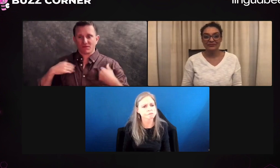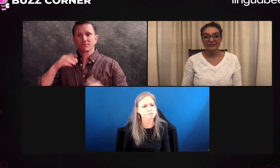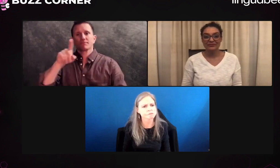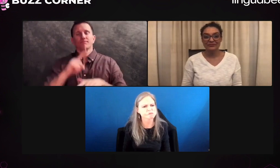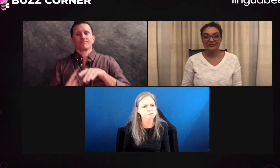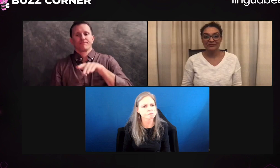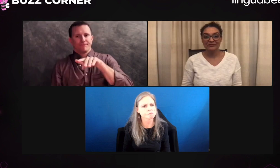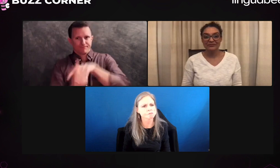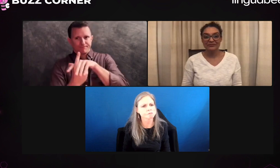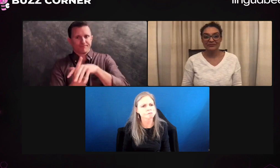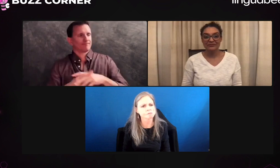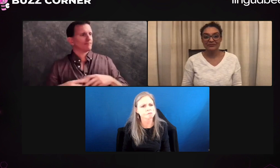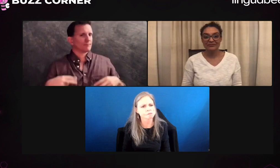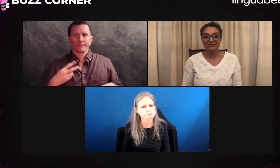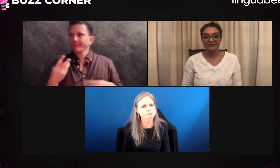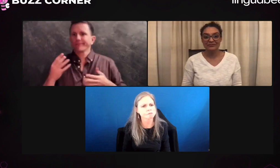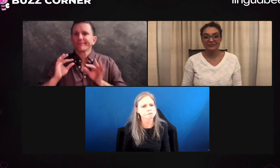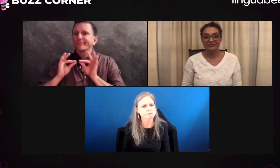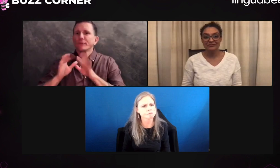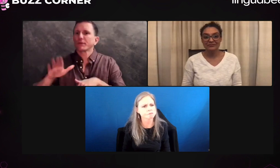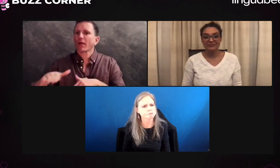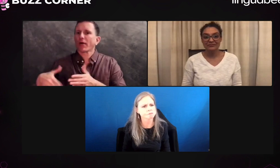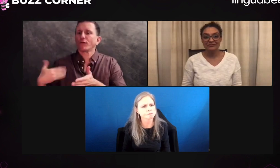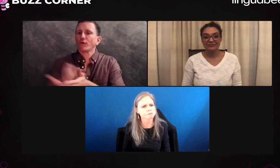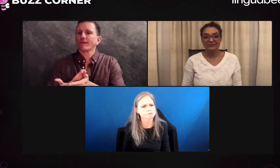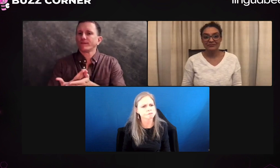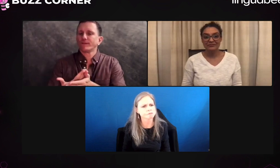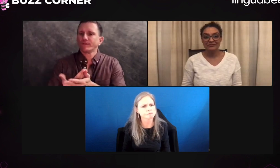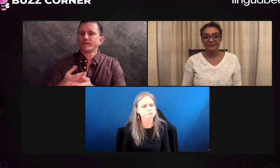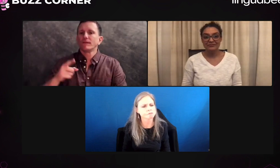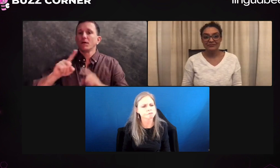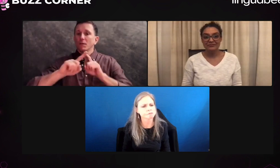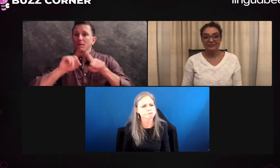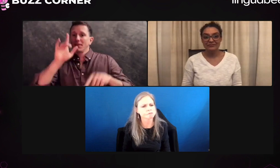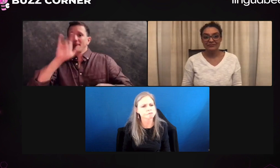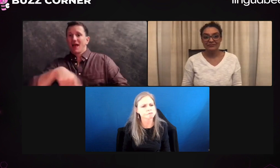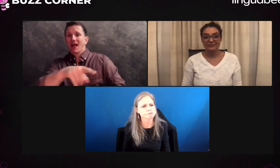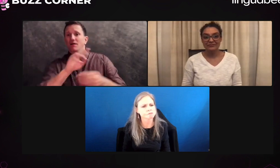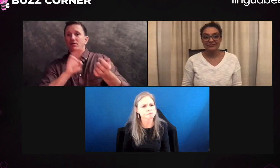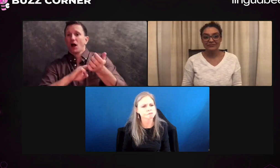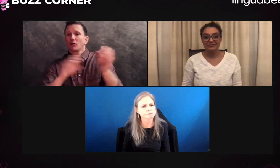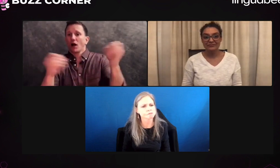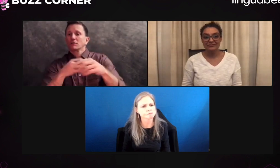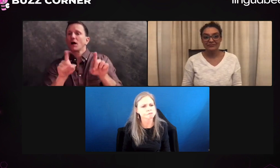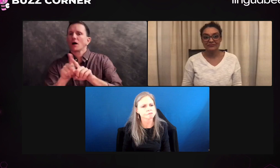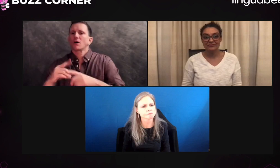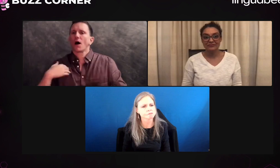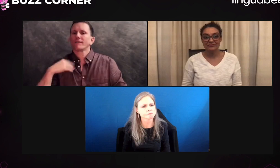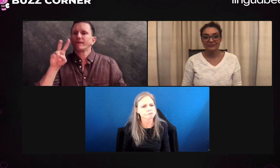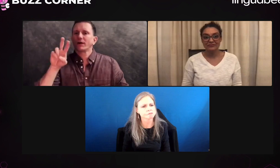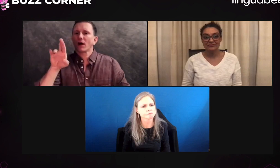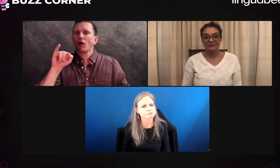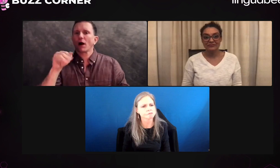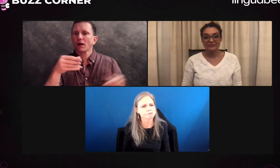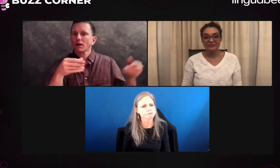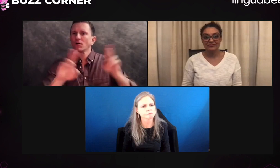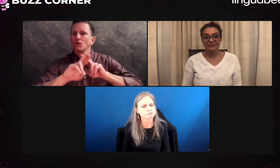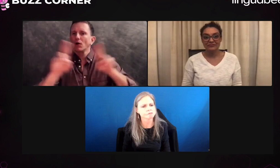so we have an interpreter for your appointment, right? And they show up. Or you show up, but the interpreter hasn't